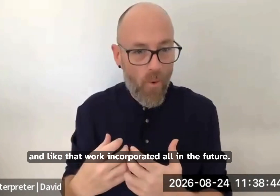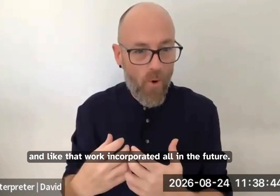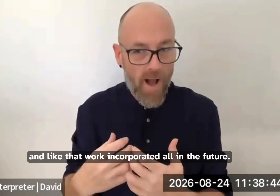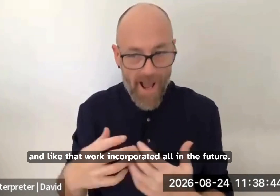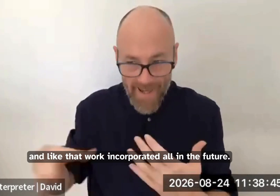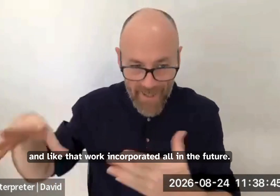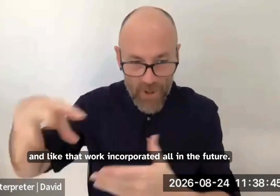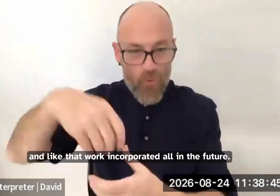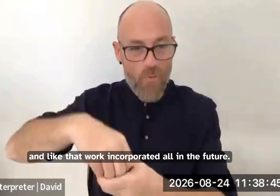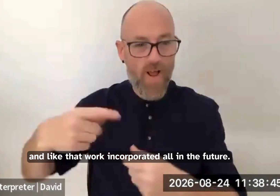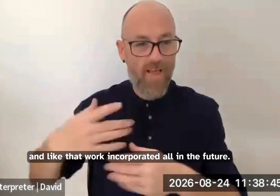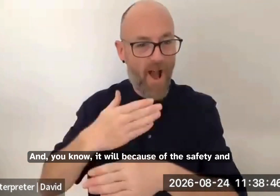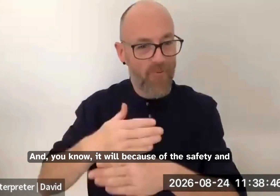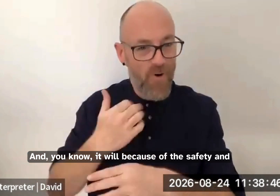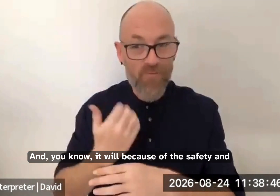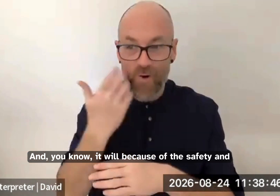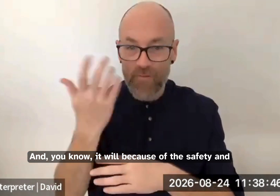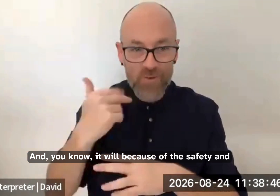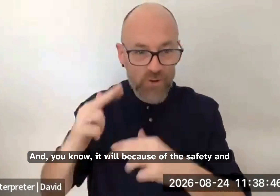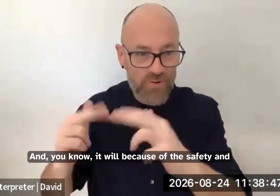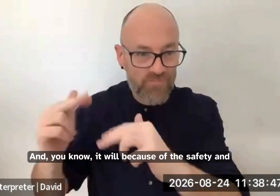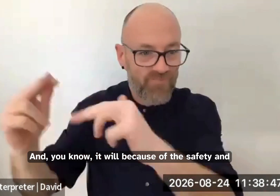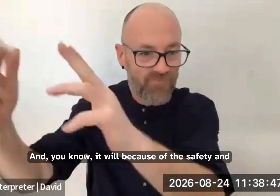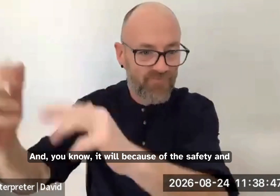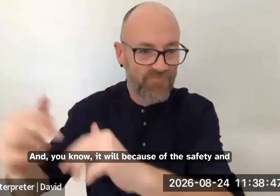in the future. And